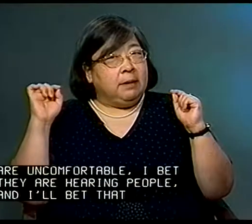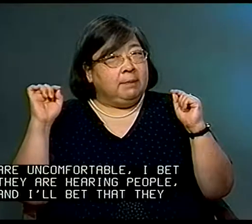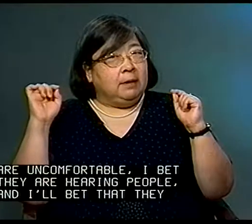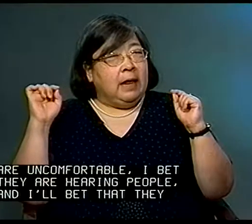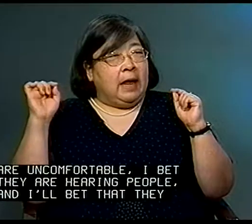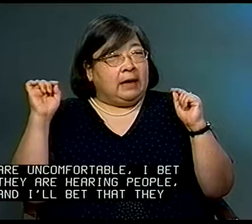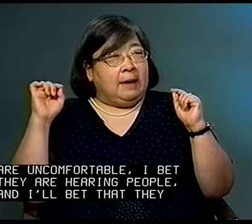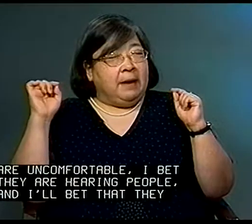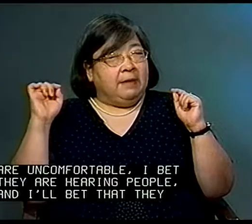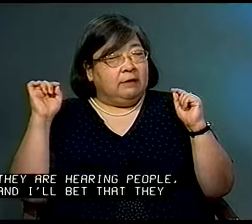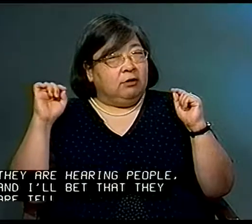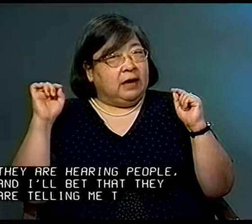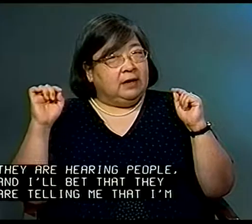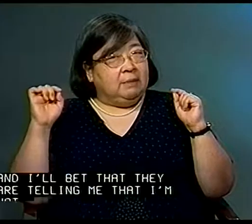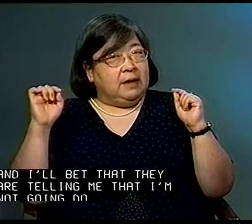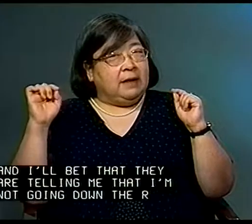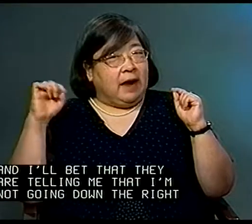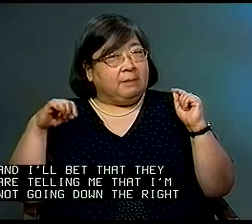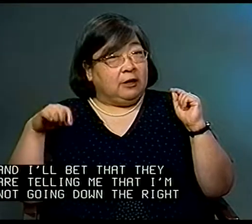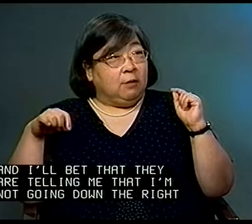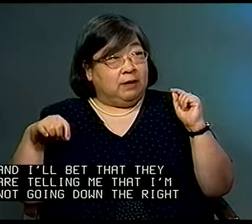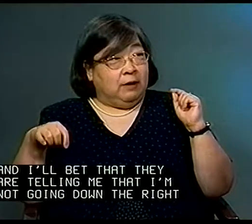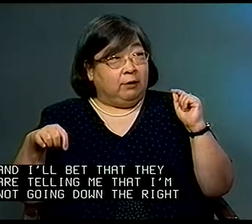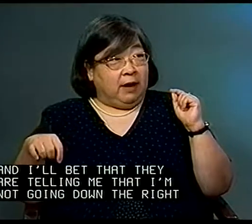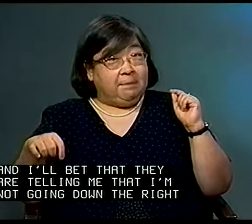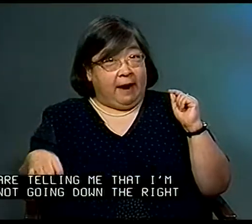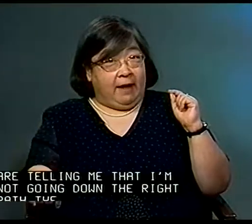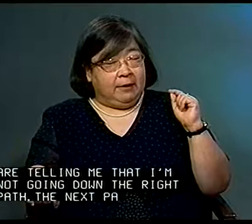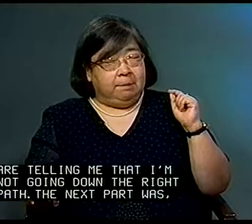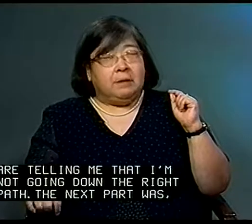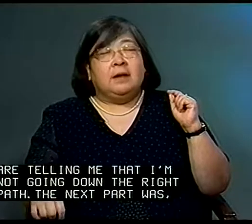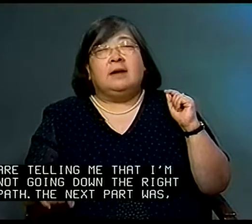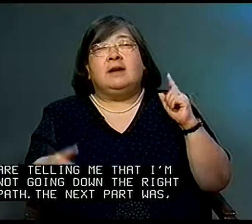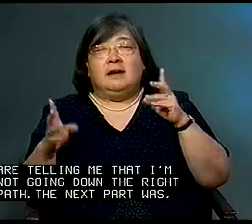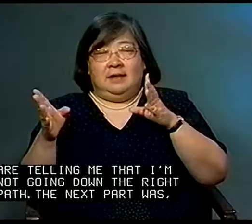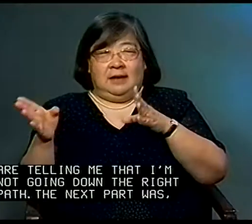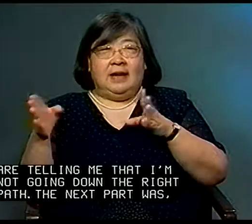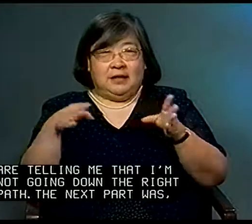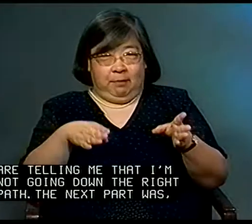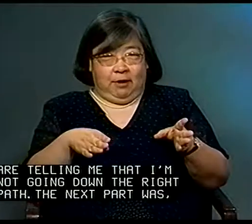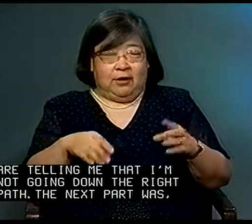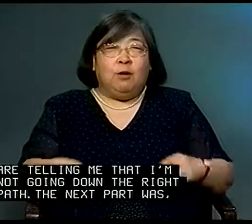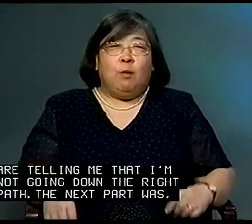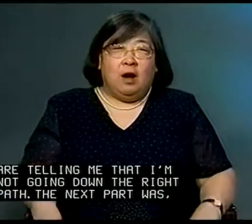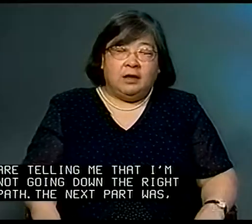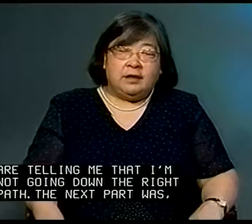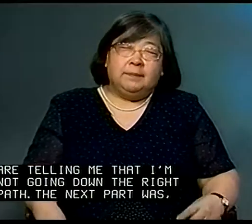people, and I bet that they're telling me that I'm not going down the right path. The next part was,